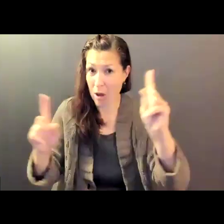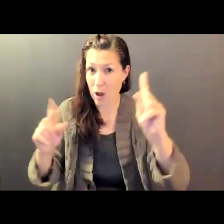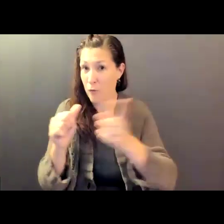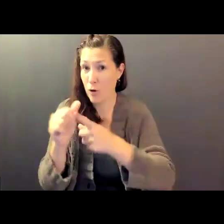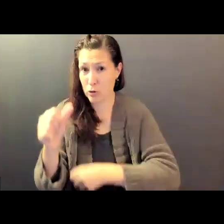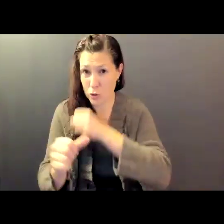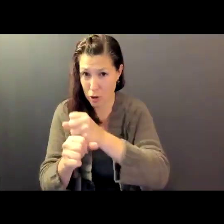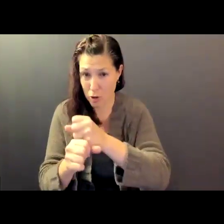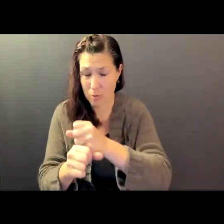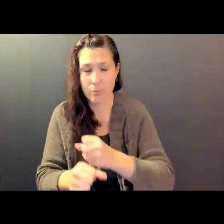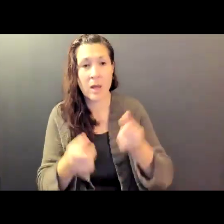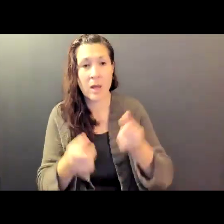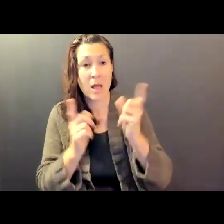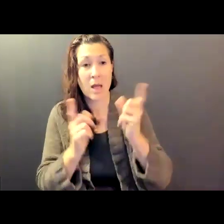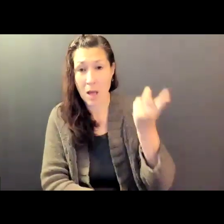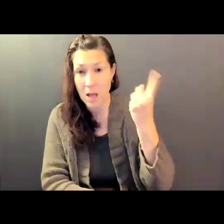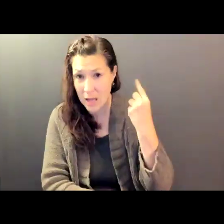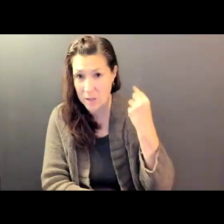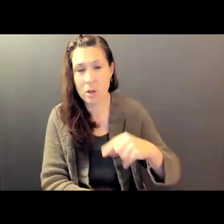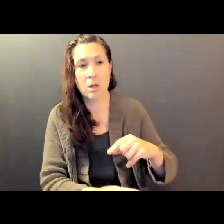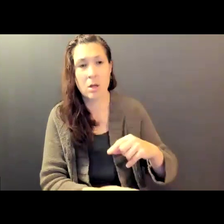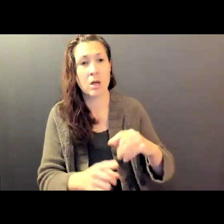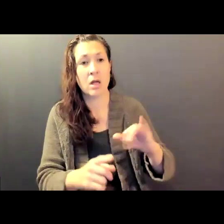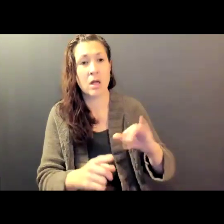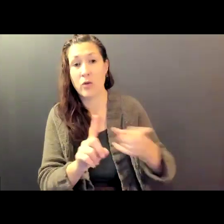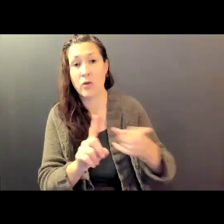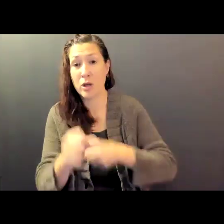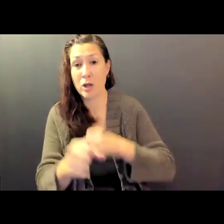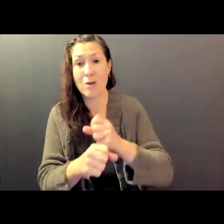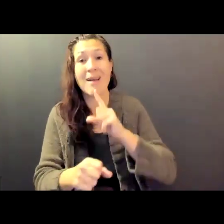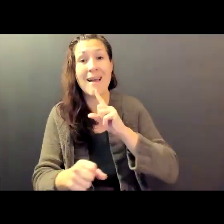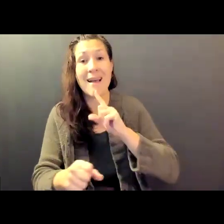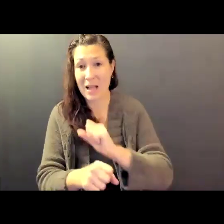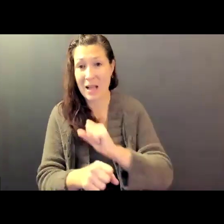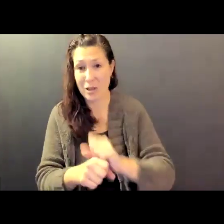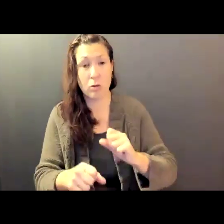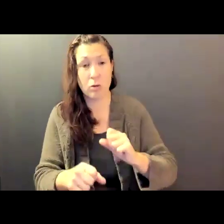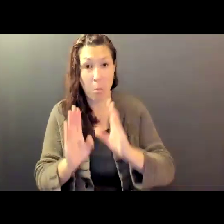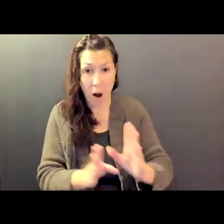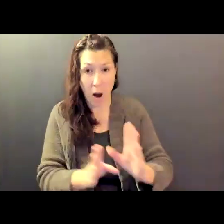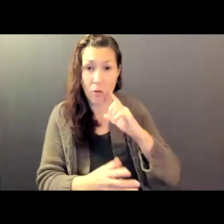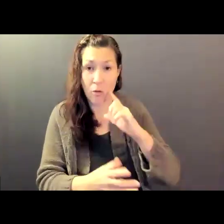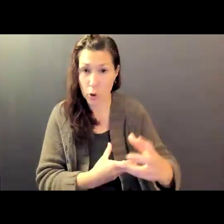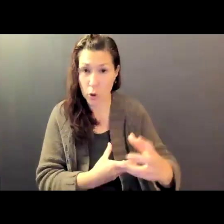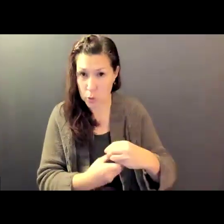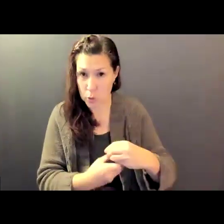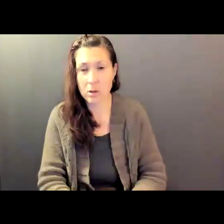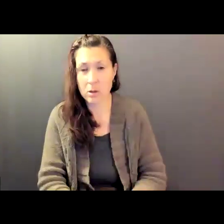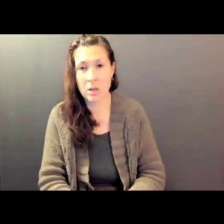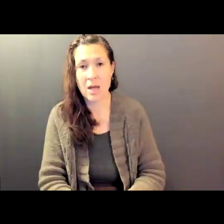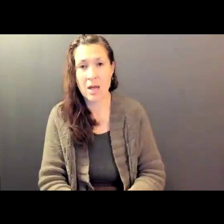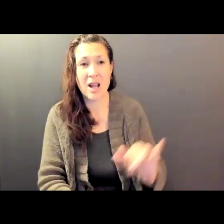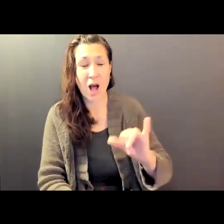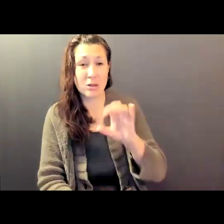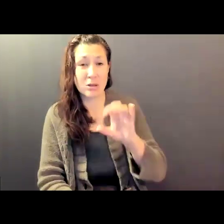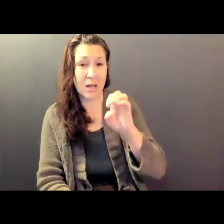Then last year, we were planning for the first year of the actual rollout of inclusion. And we were coming off of ESSER.